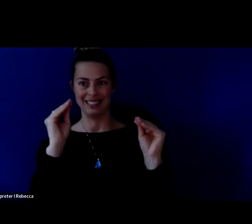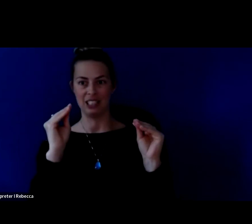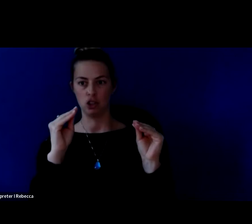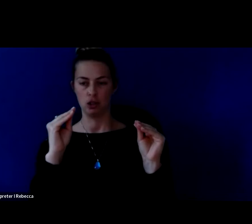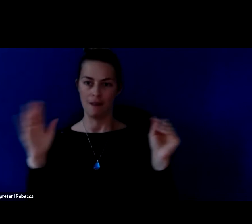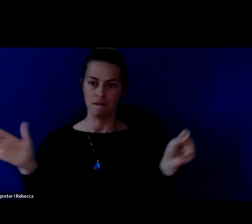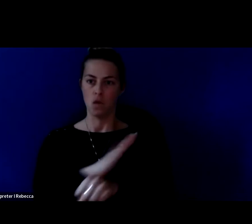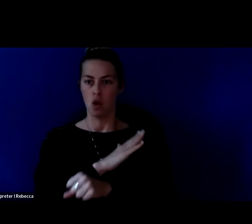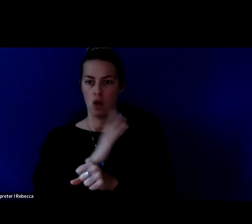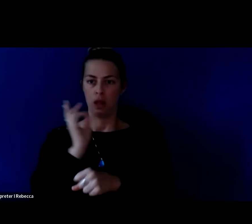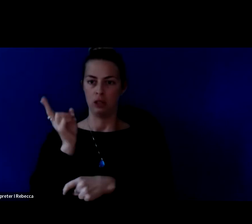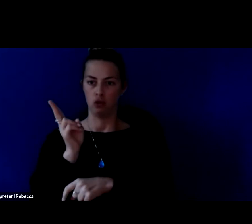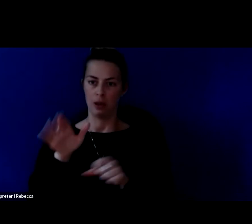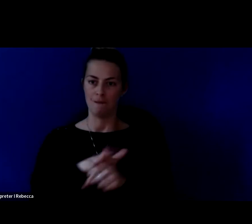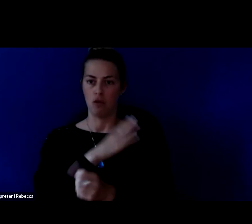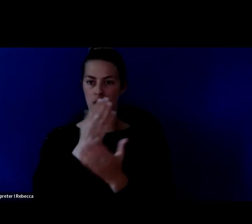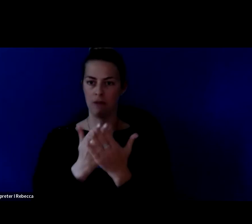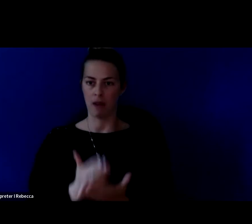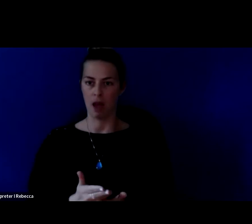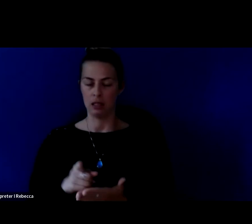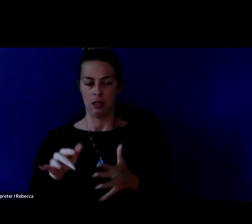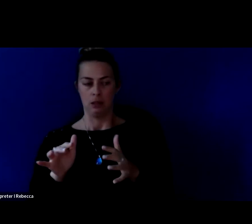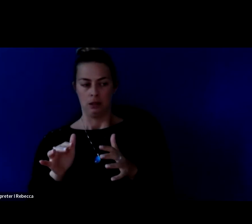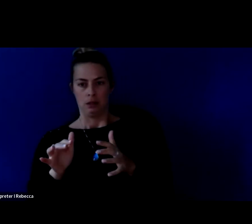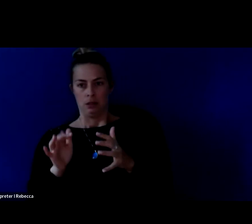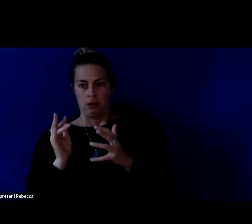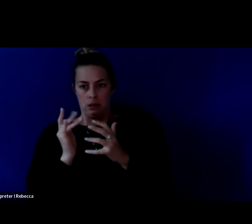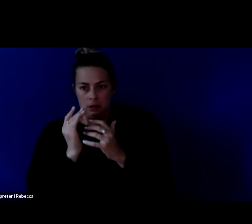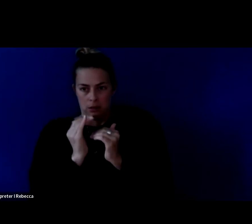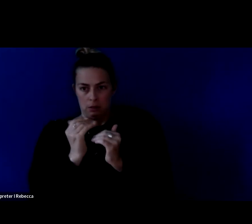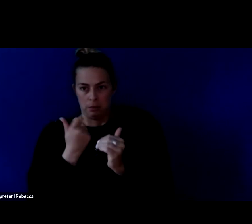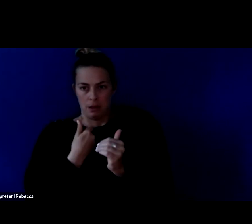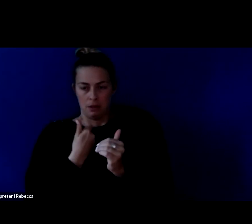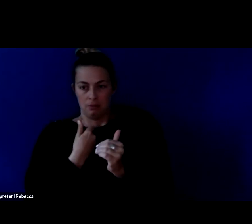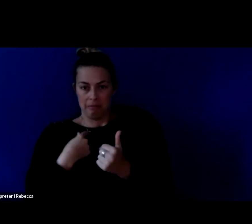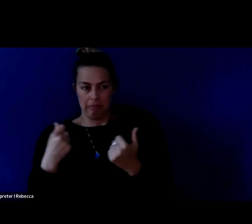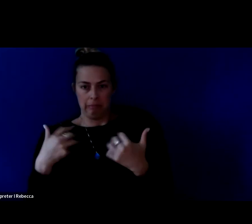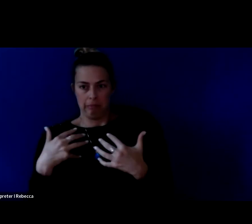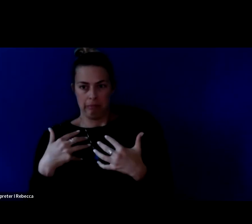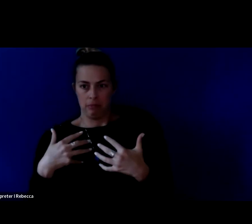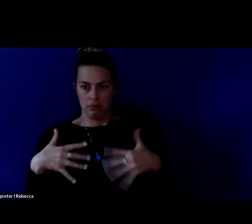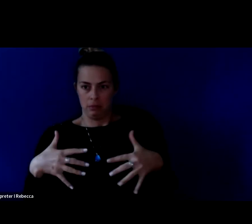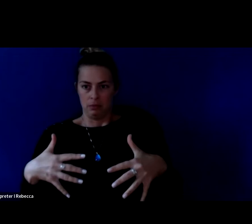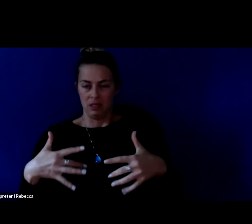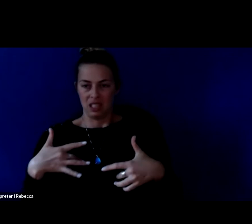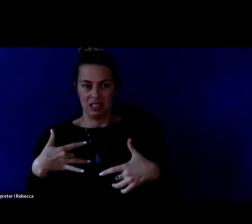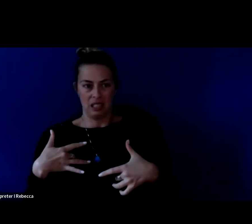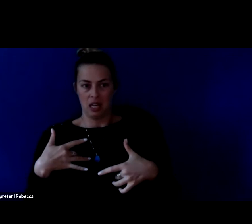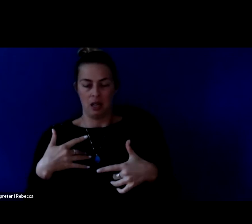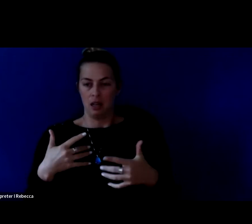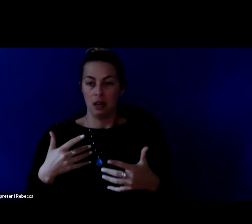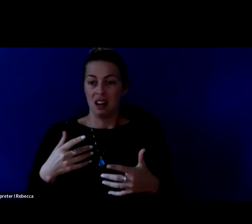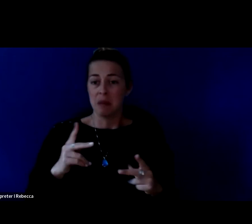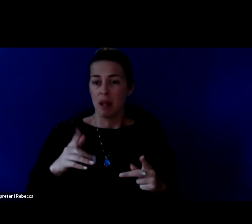is one of the things that we see. It's not just polarization, but among some people, it's just the sense that nothing can be done, that